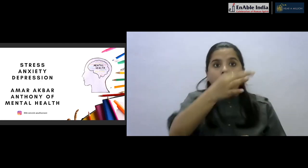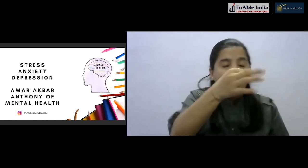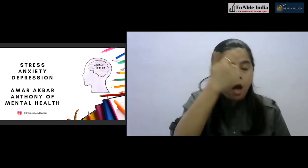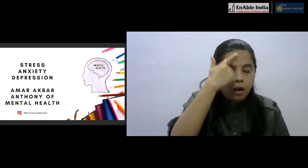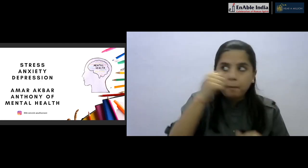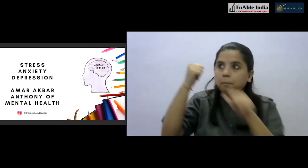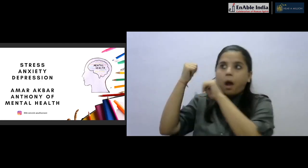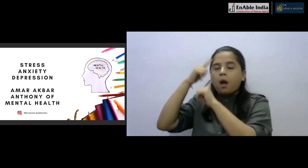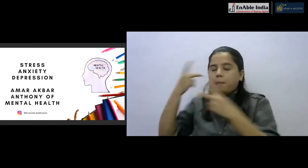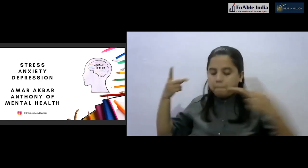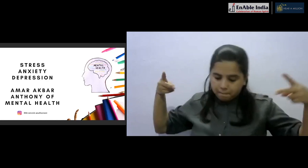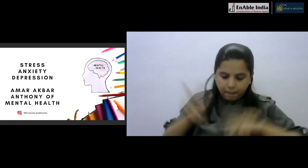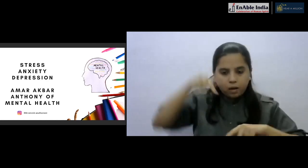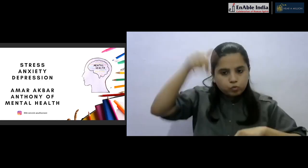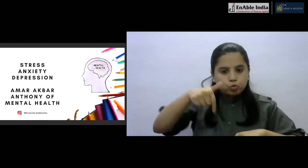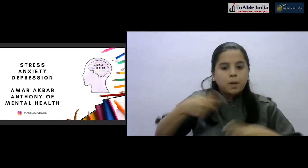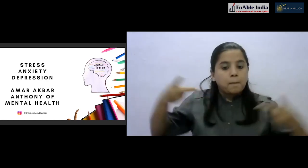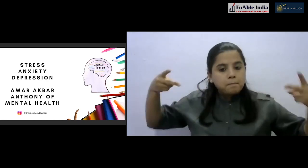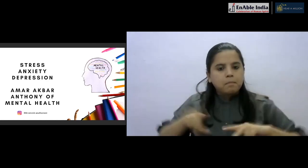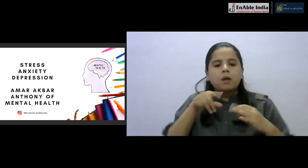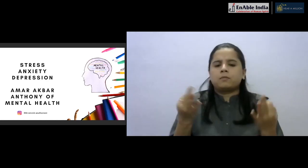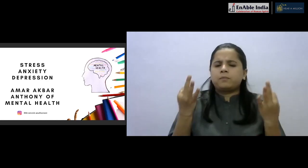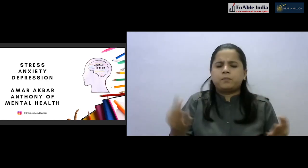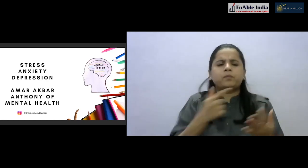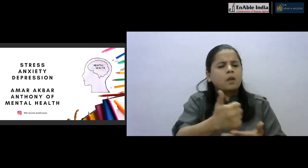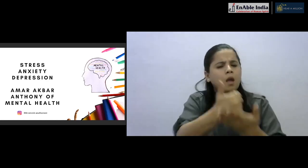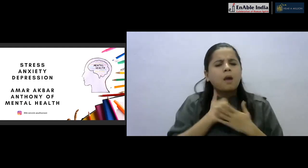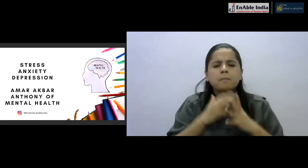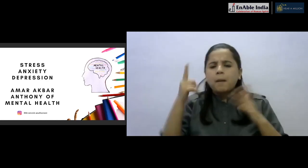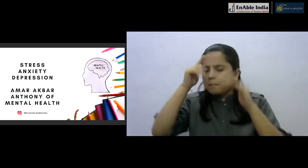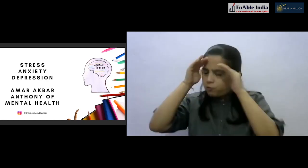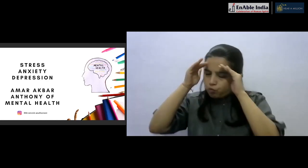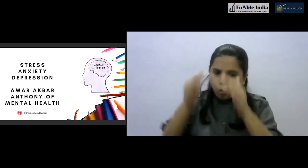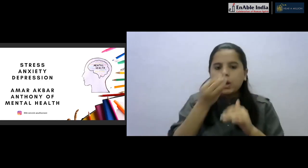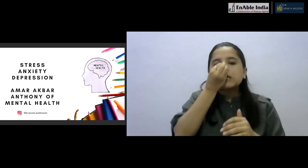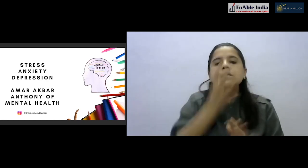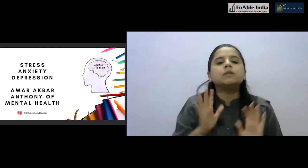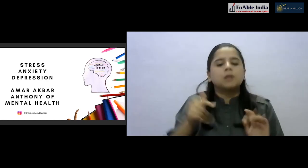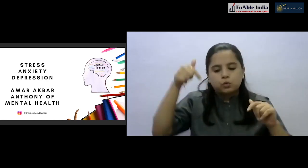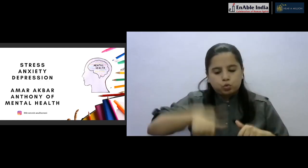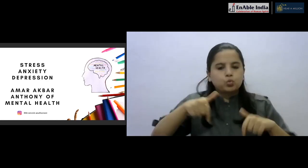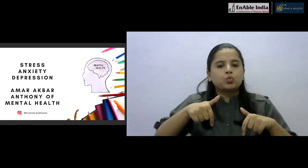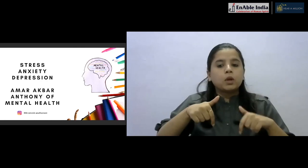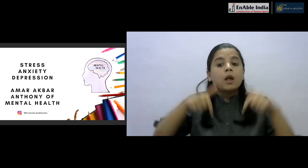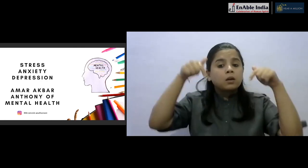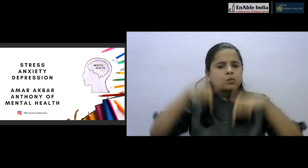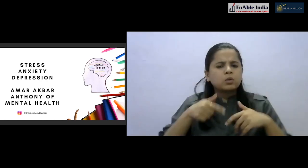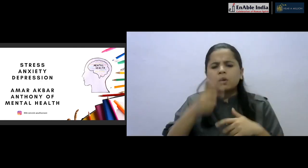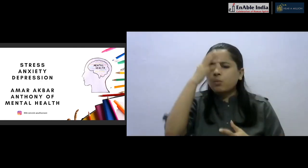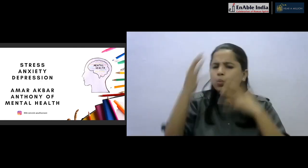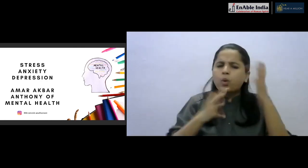Meditation practice will make you or help you bring your attention back to present, so you won't be worried